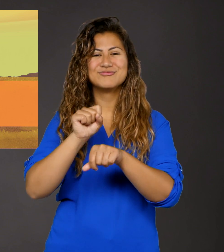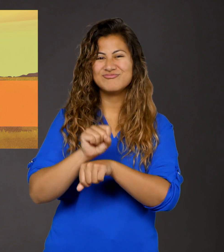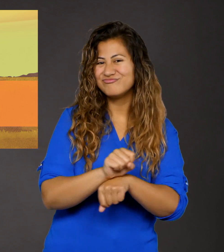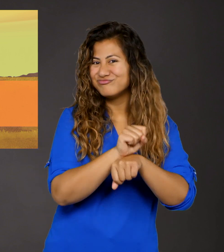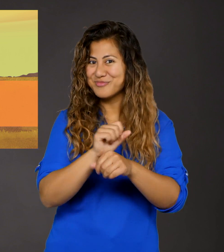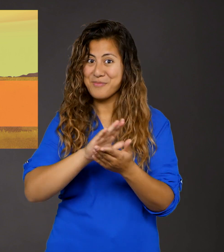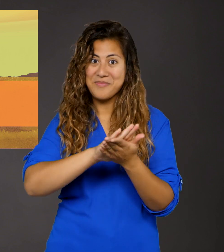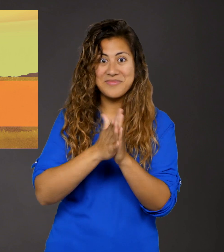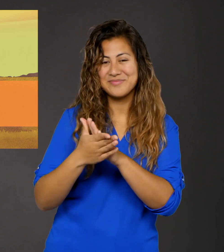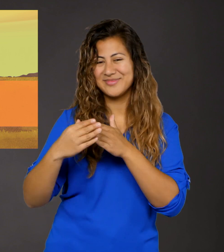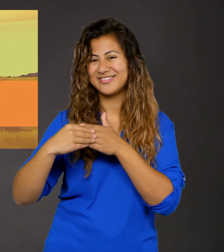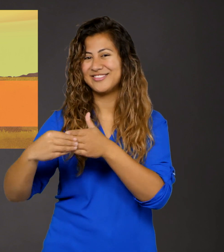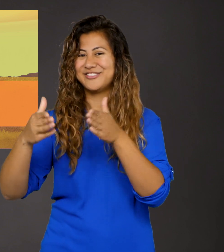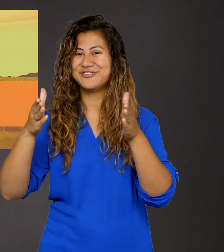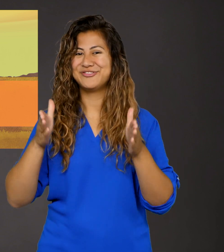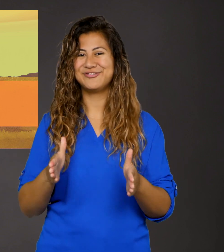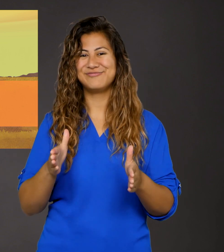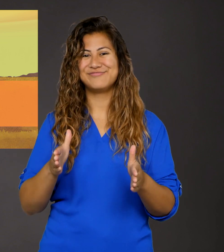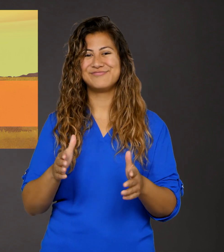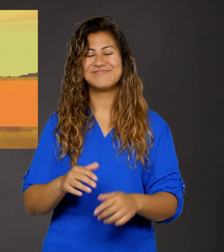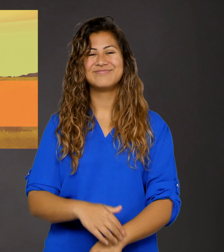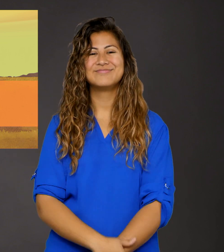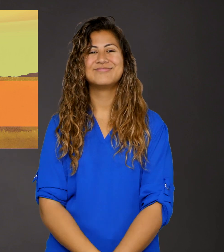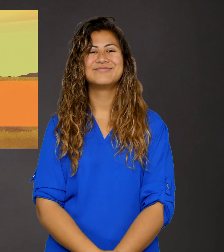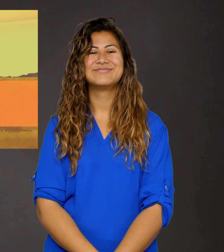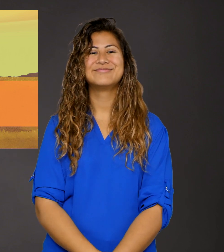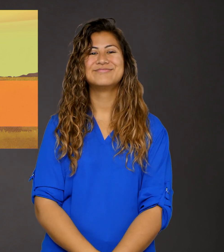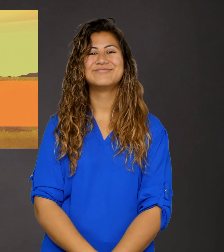A slave becomes a leader.